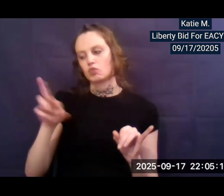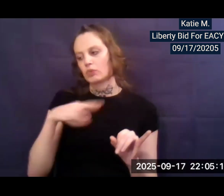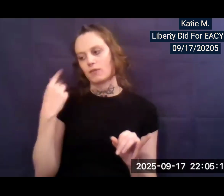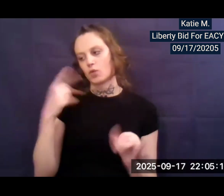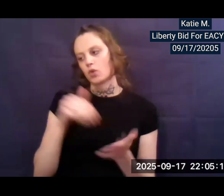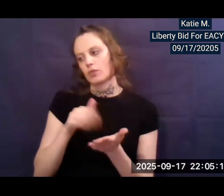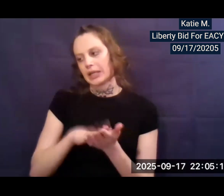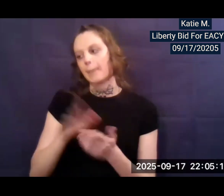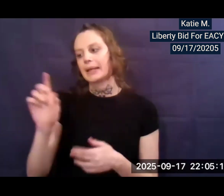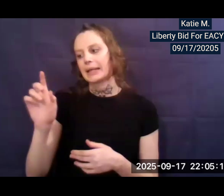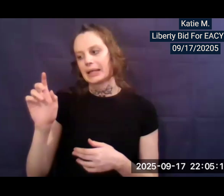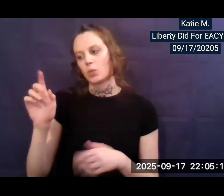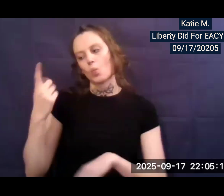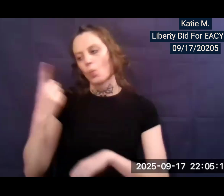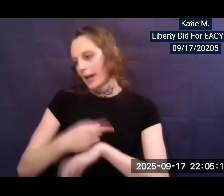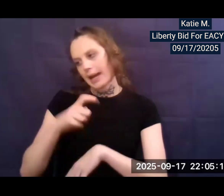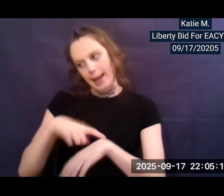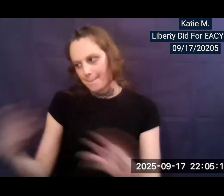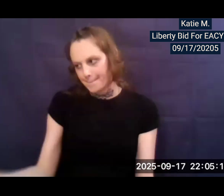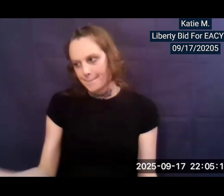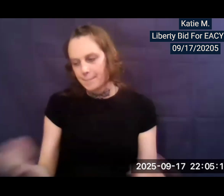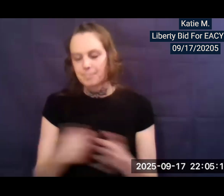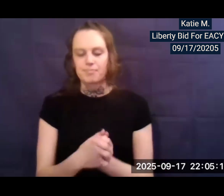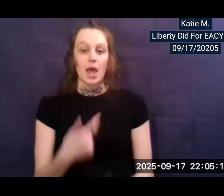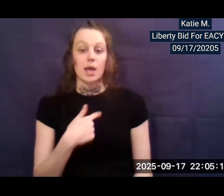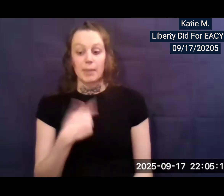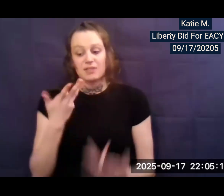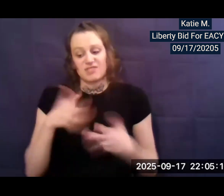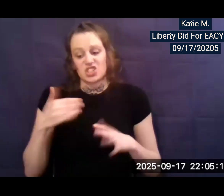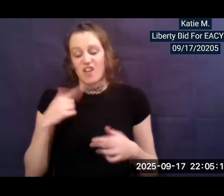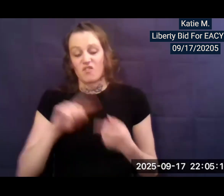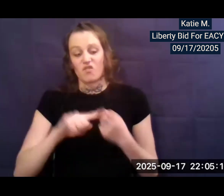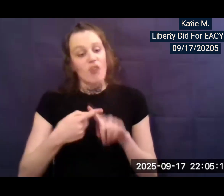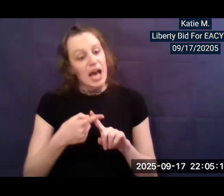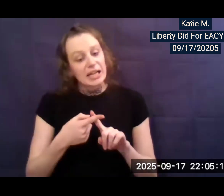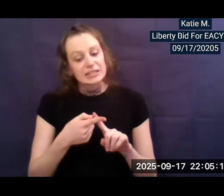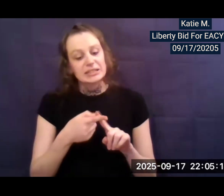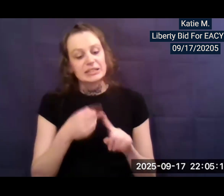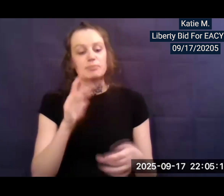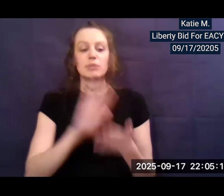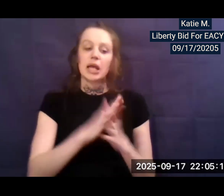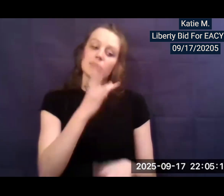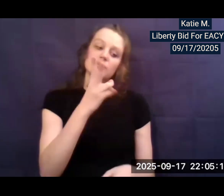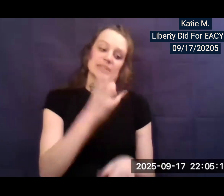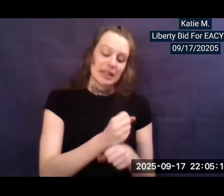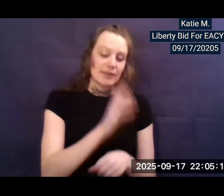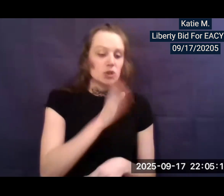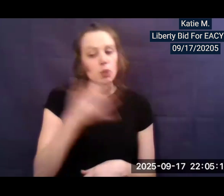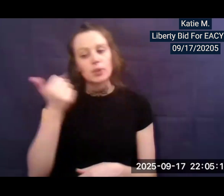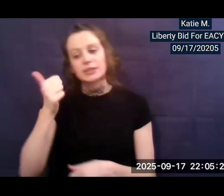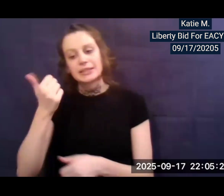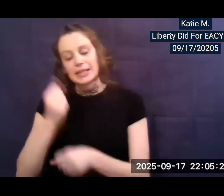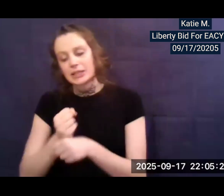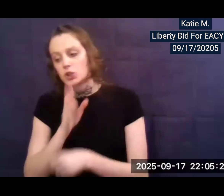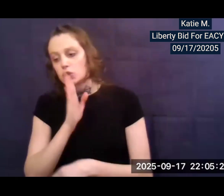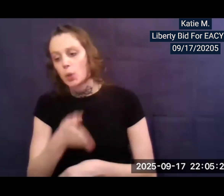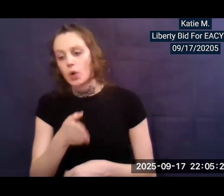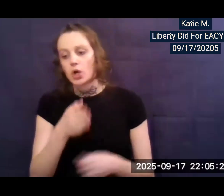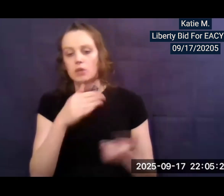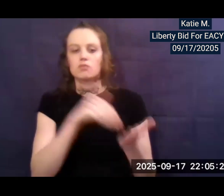friends relapse too at 10 and 7 years. So that kind of scared me. So, but I mean, very